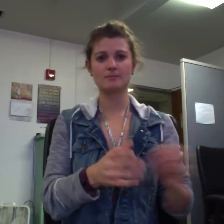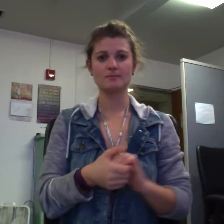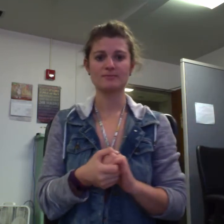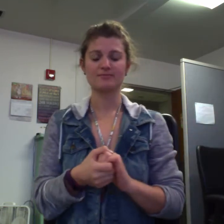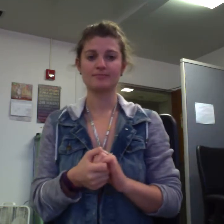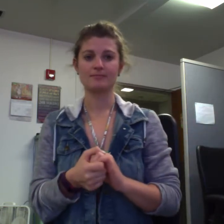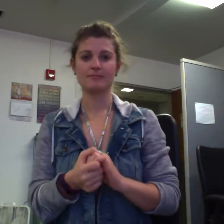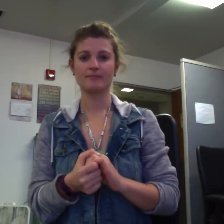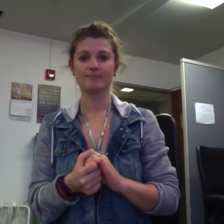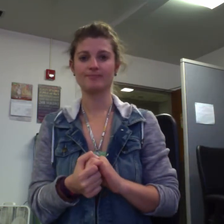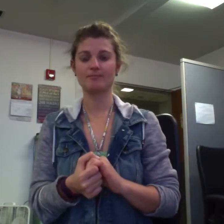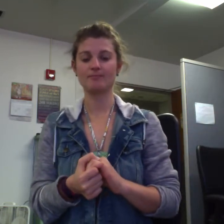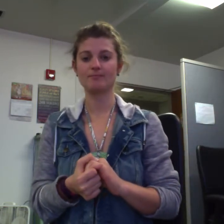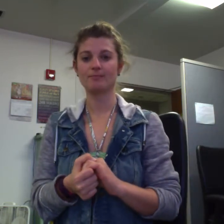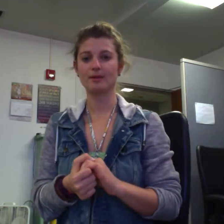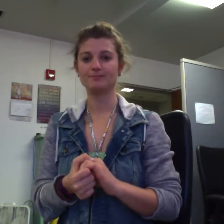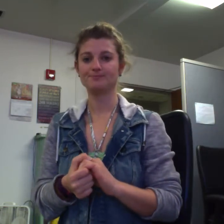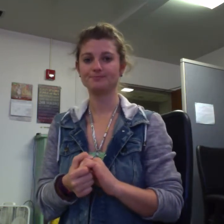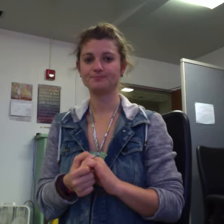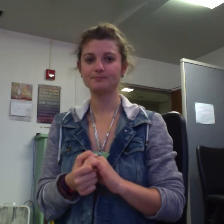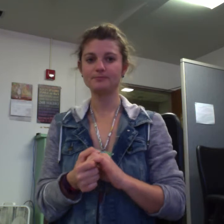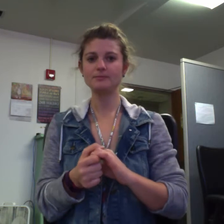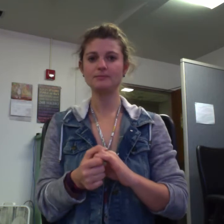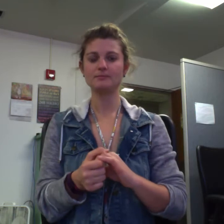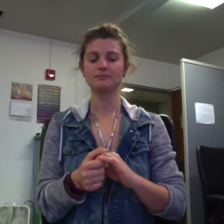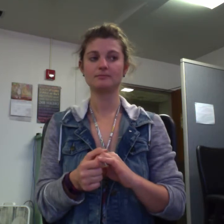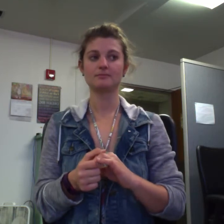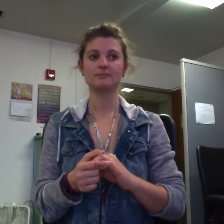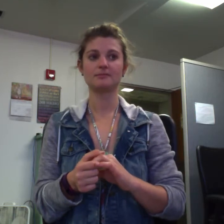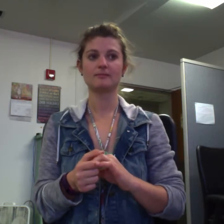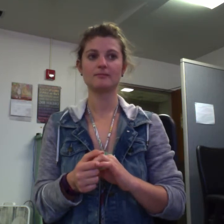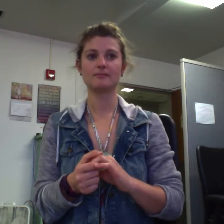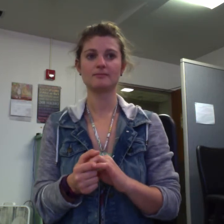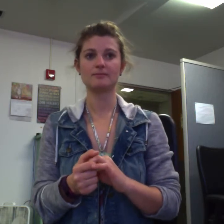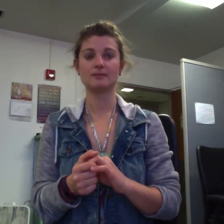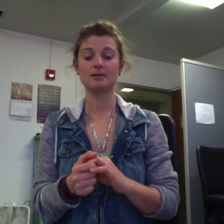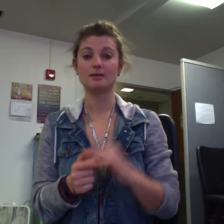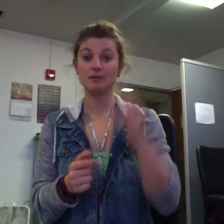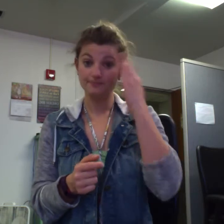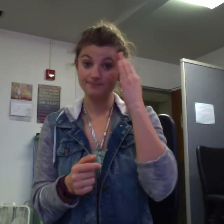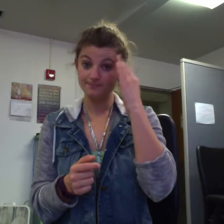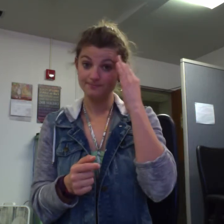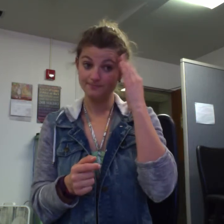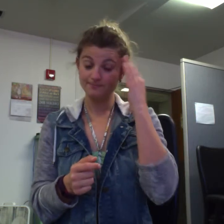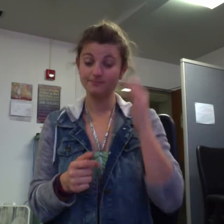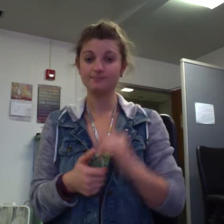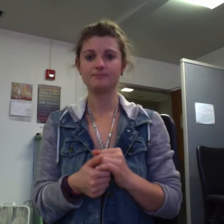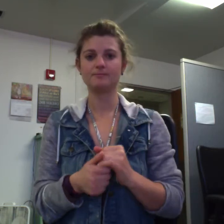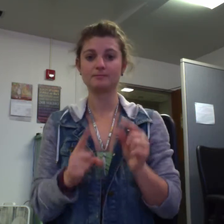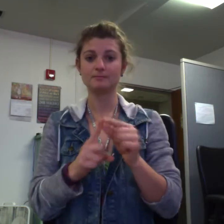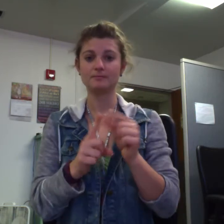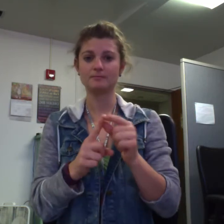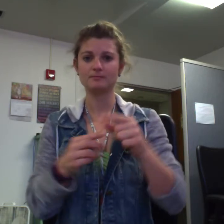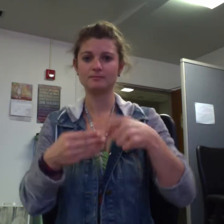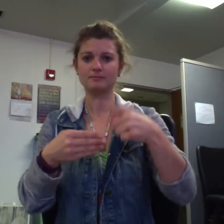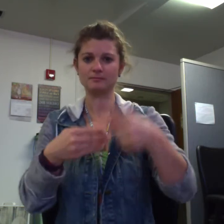composing, but for now, here are some common prepositions that you will want to know. So these are words such as about, among,